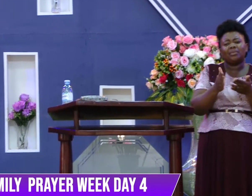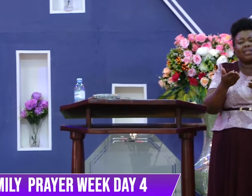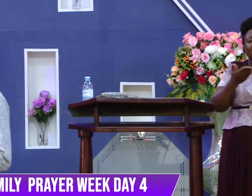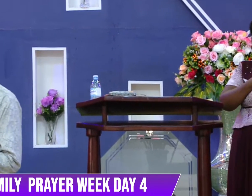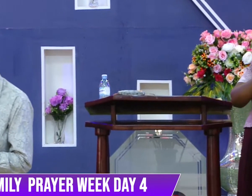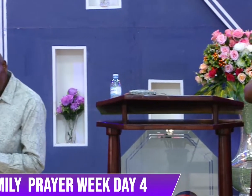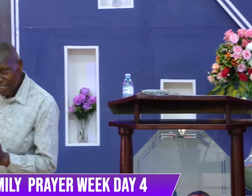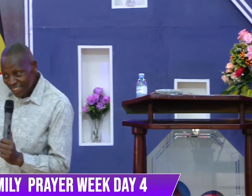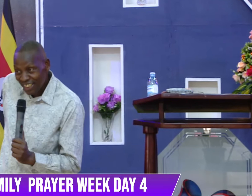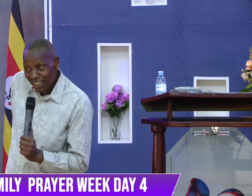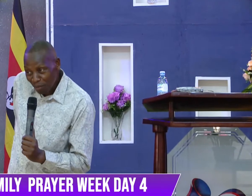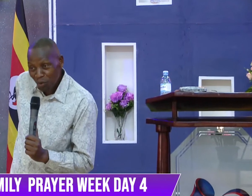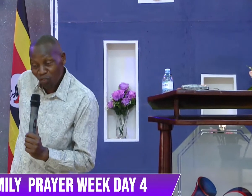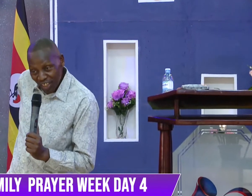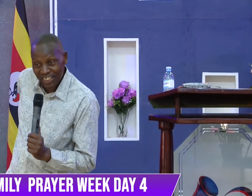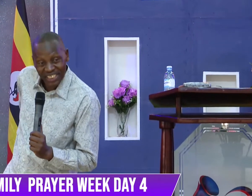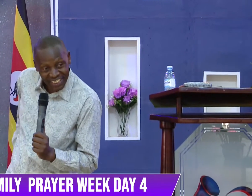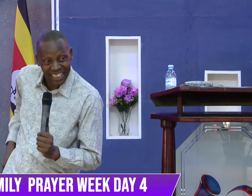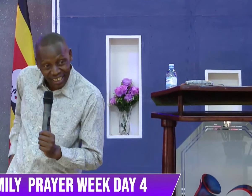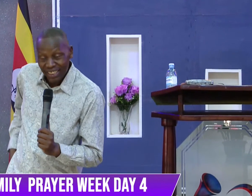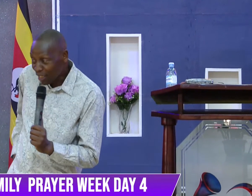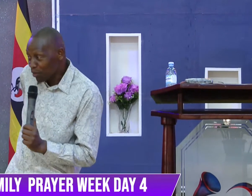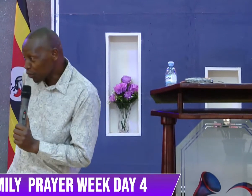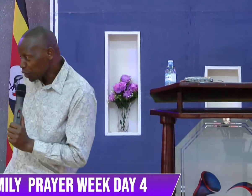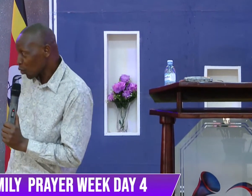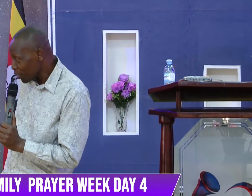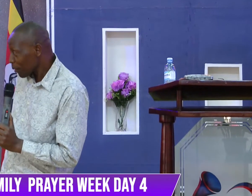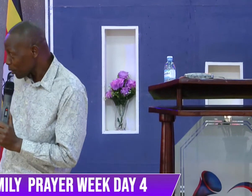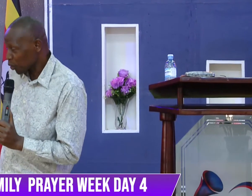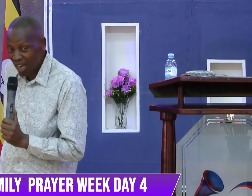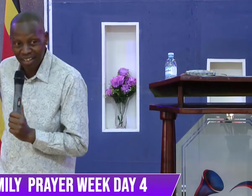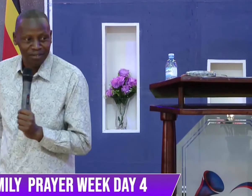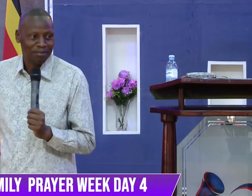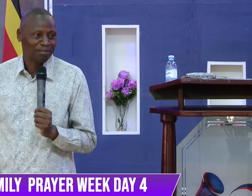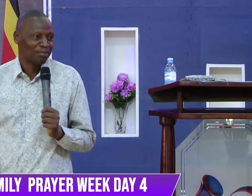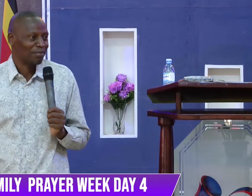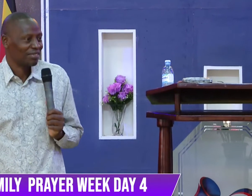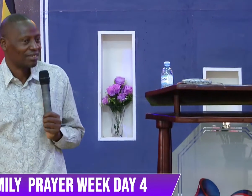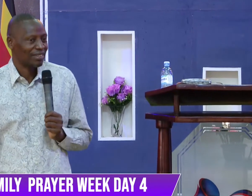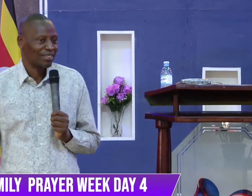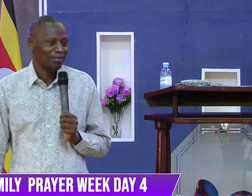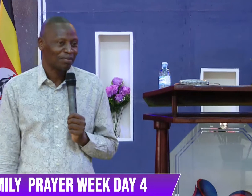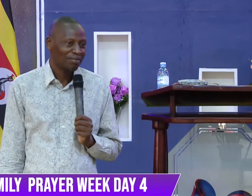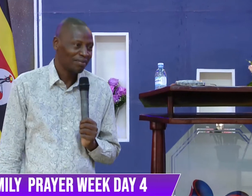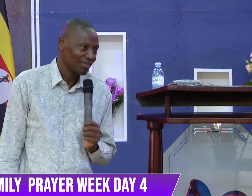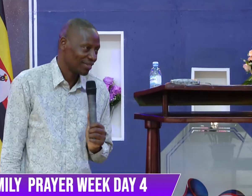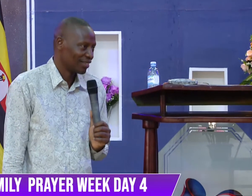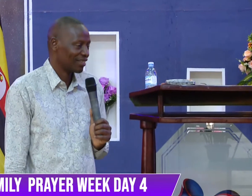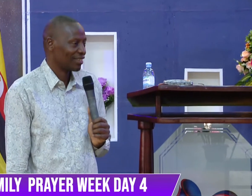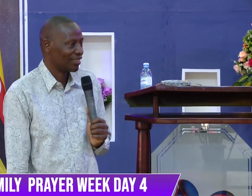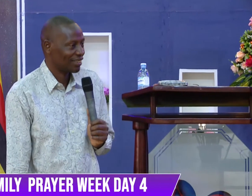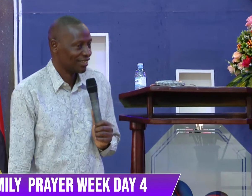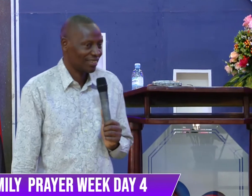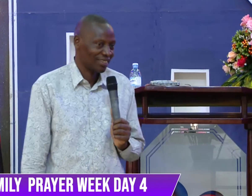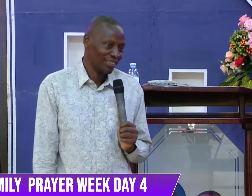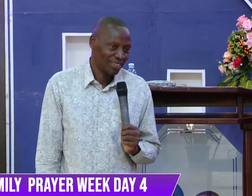he buys a car and there is a balance of 10,000, he says, oh no, give me